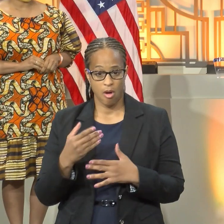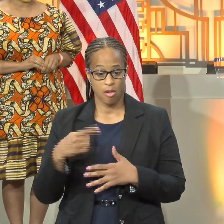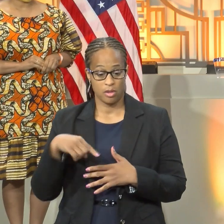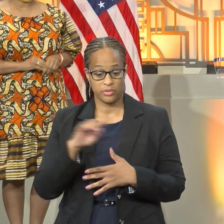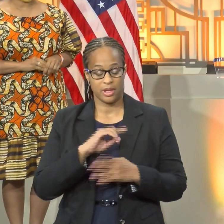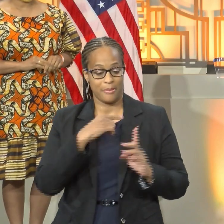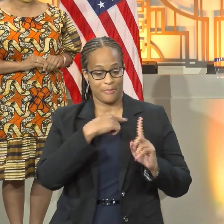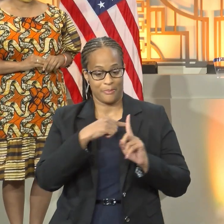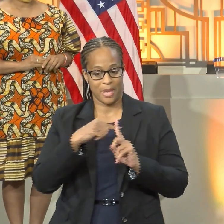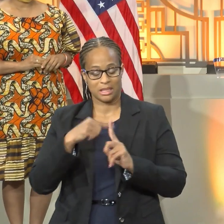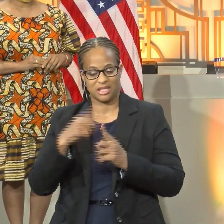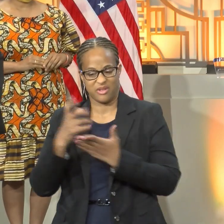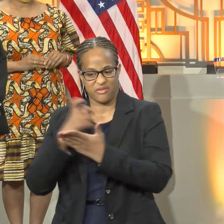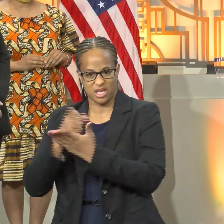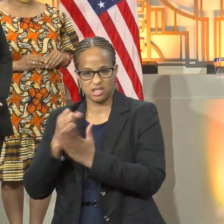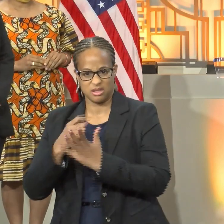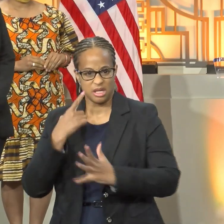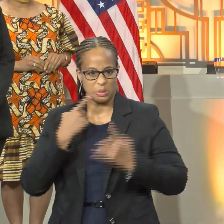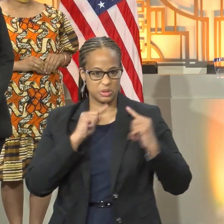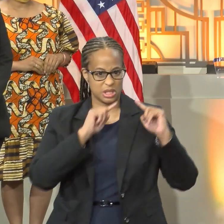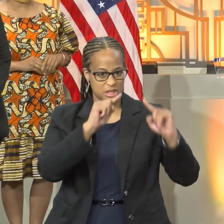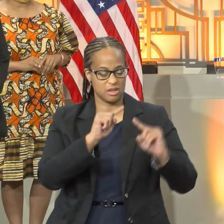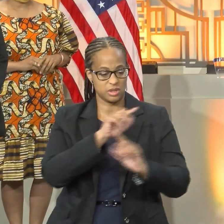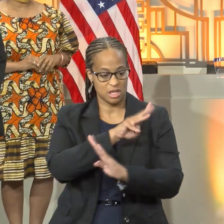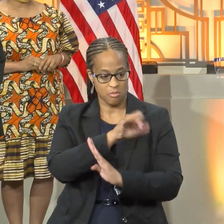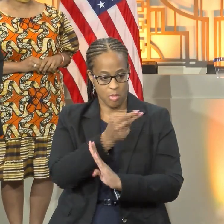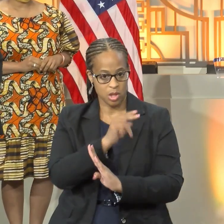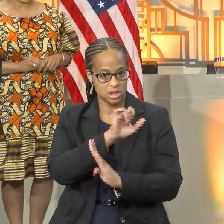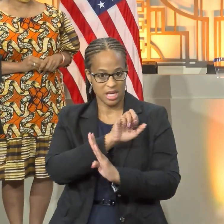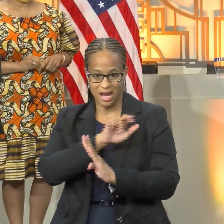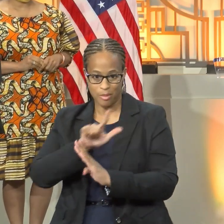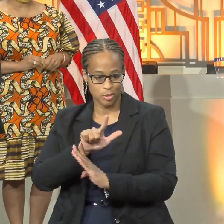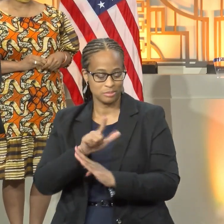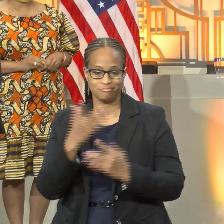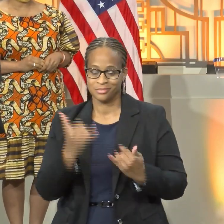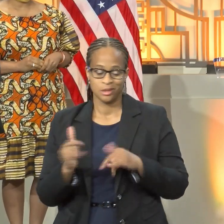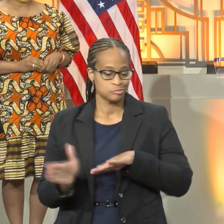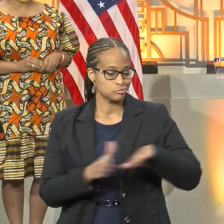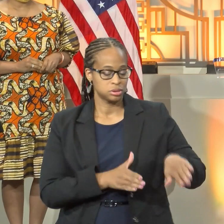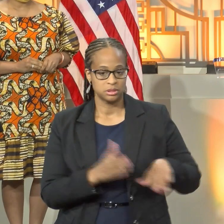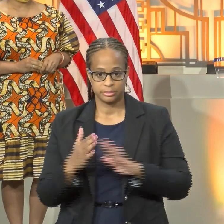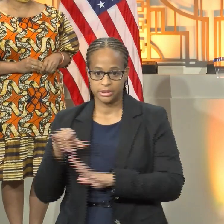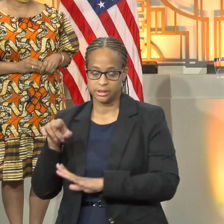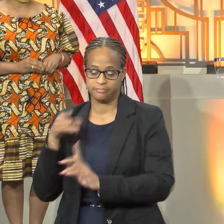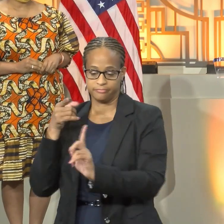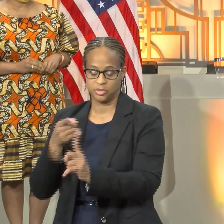achieved in the months of March and April. Okay?